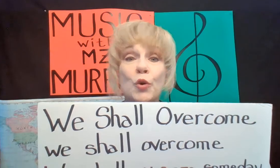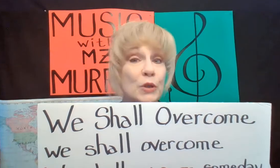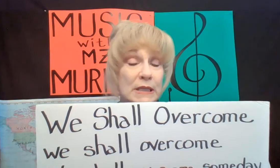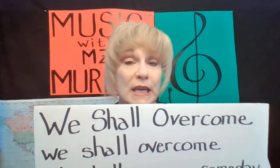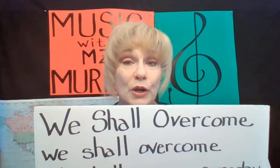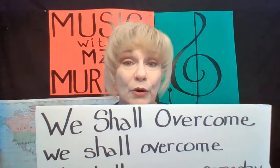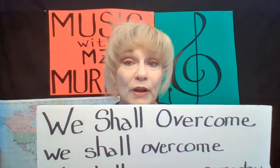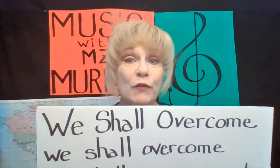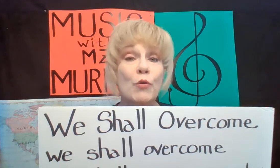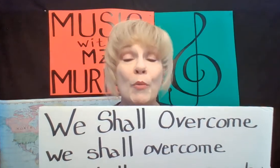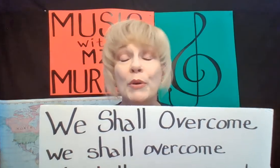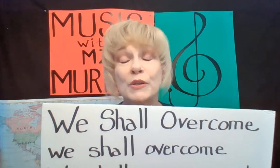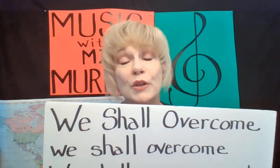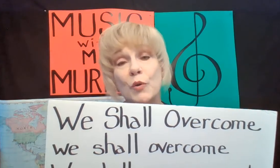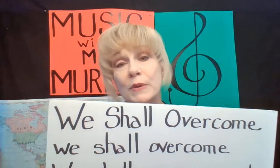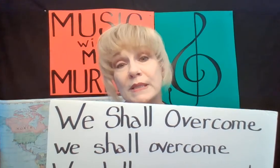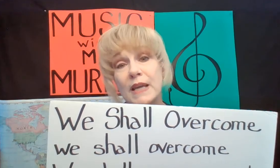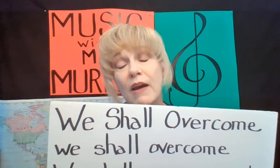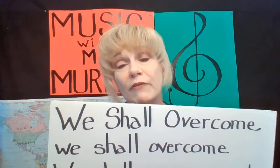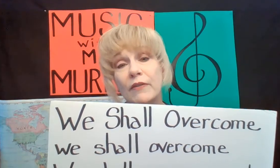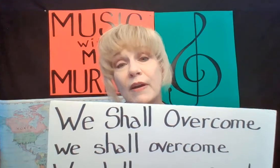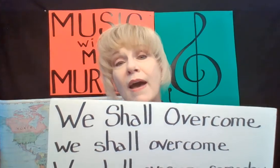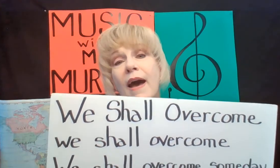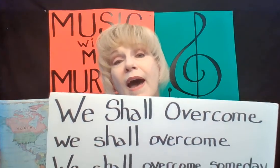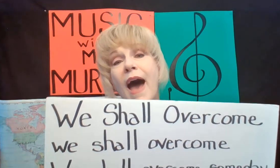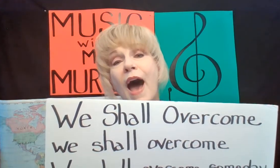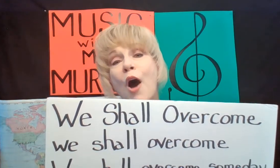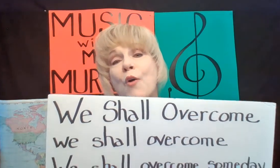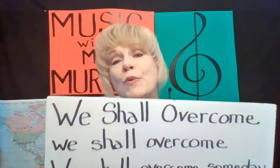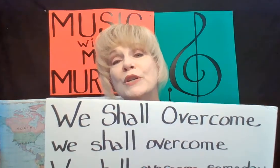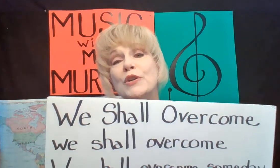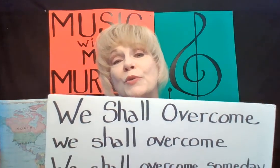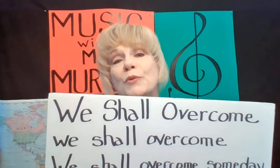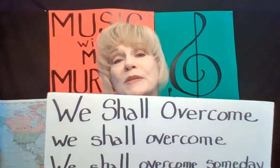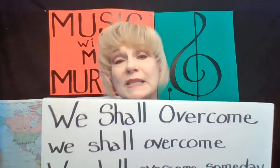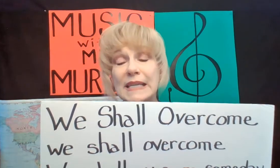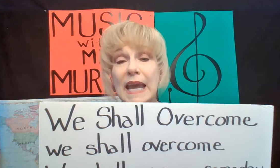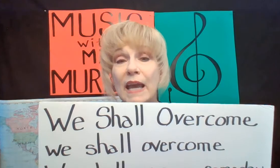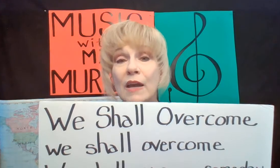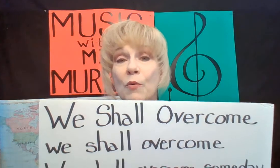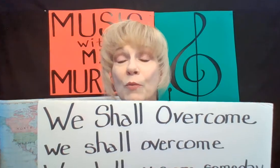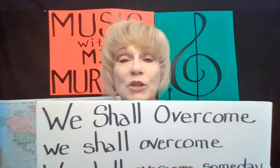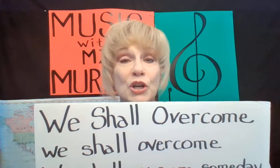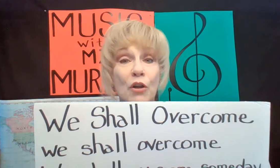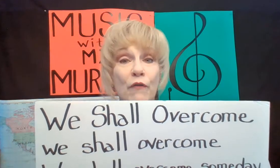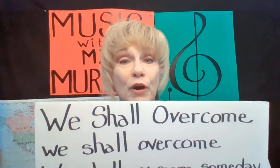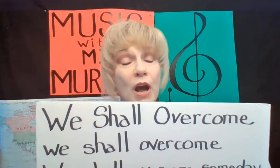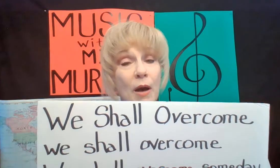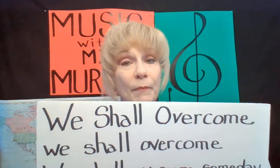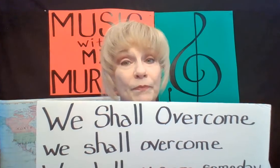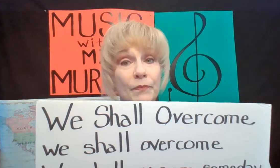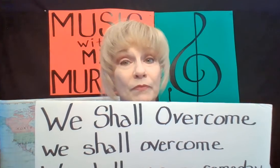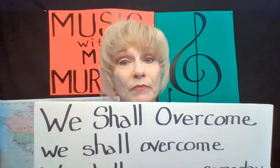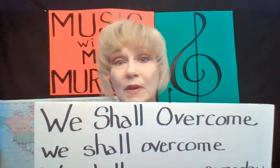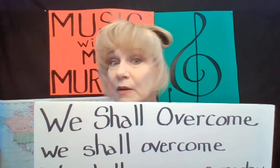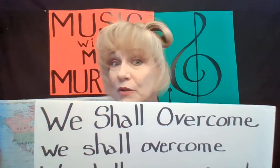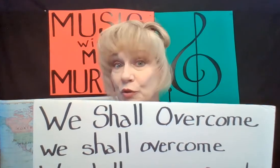couldn't hear, if you were a person who was deaf, how would you sing We Shall Overcome? Because you